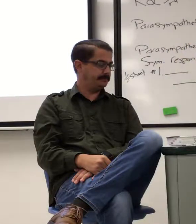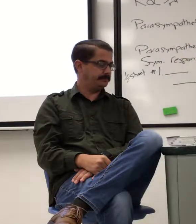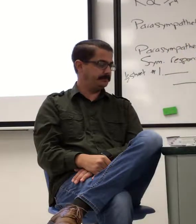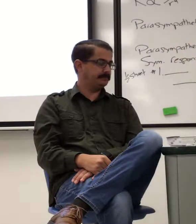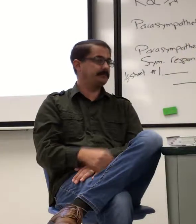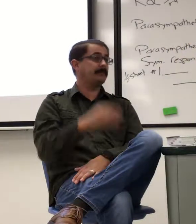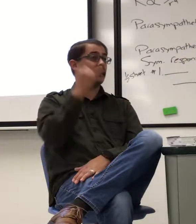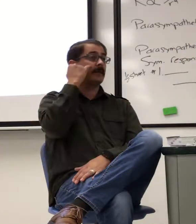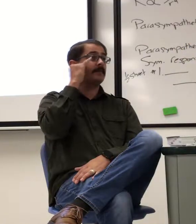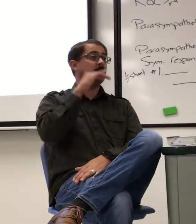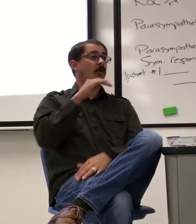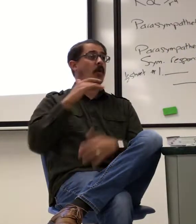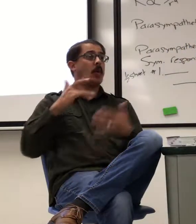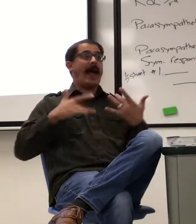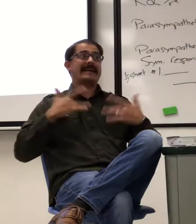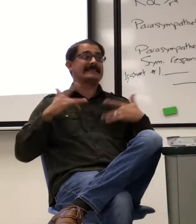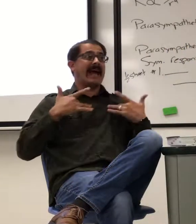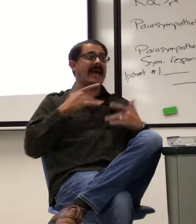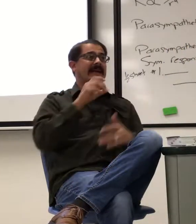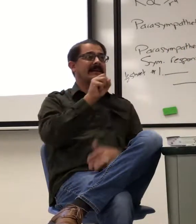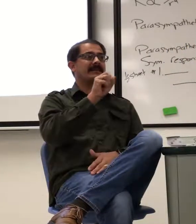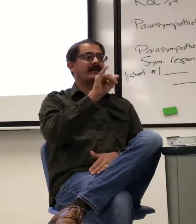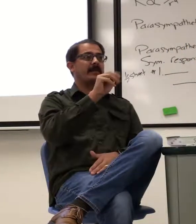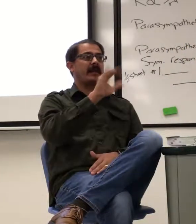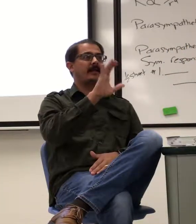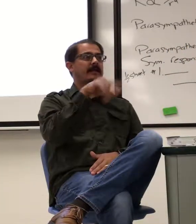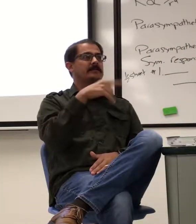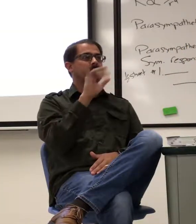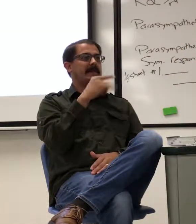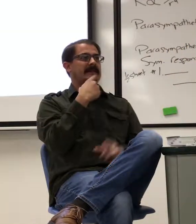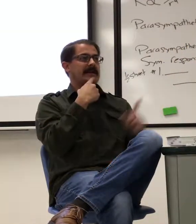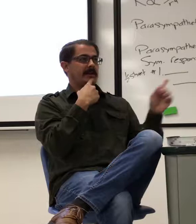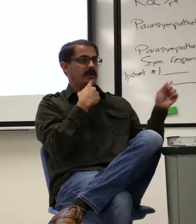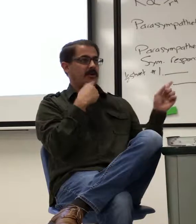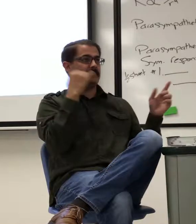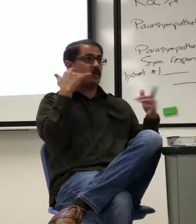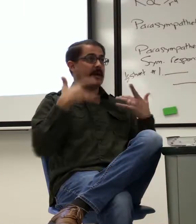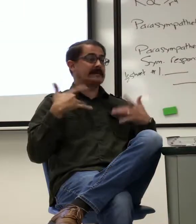If you excite the sympathetic, that's kind of what I said here. Okay.